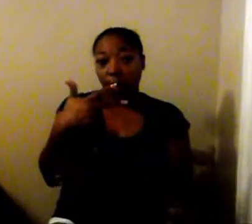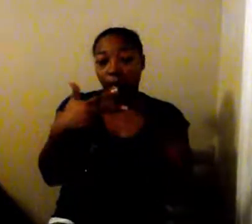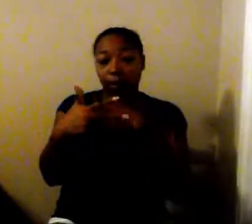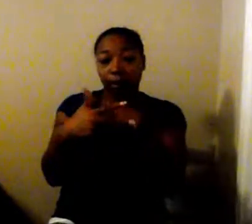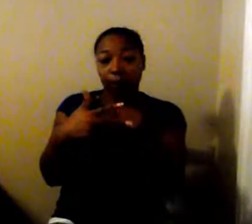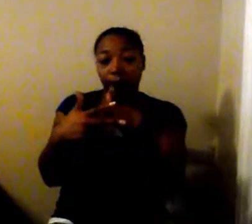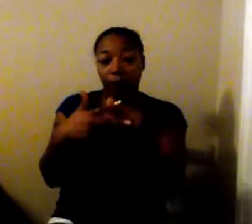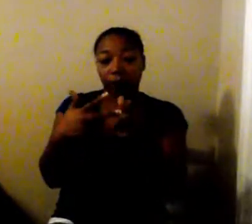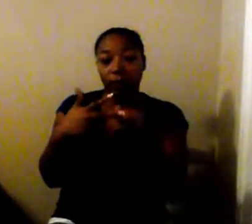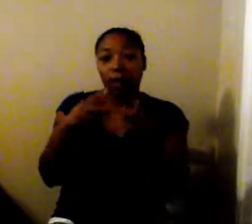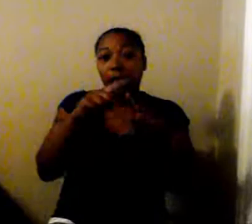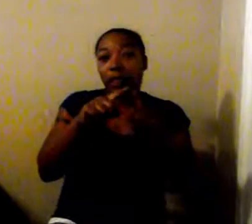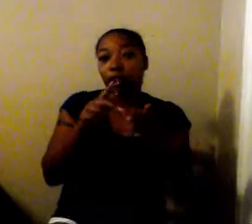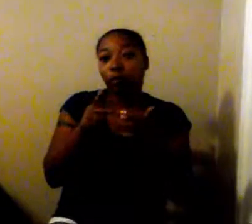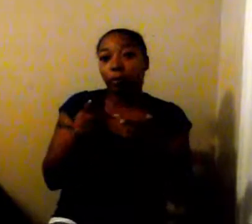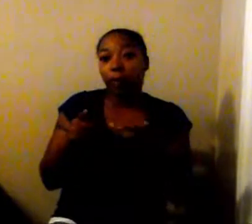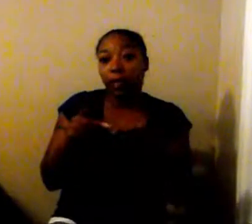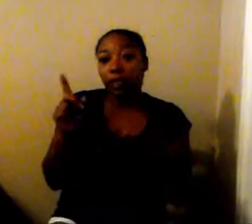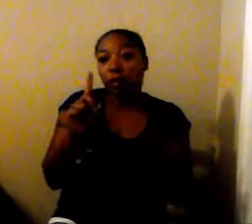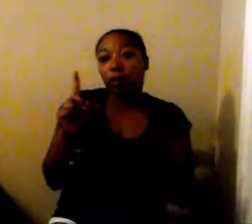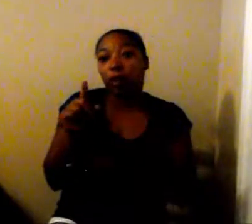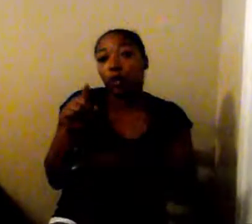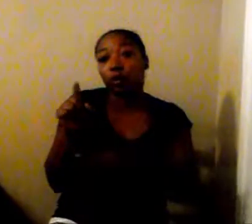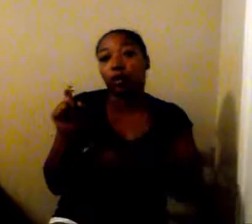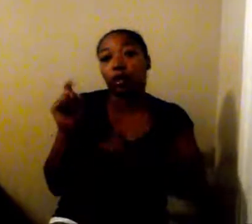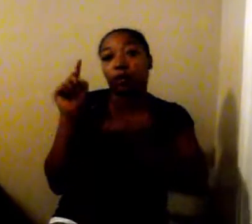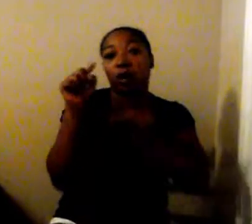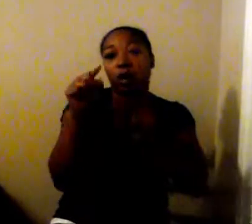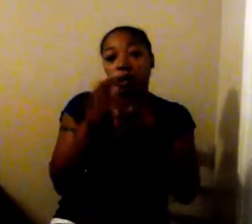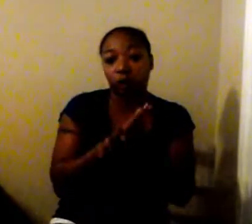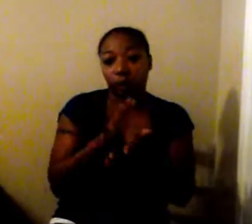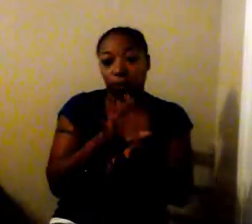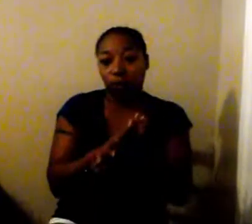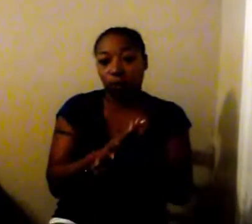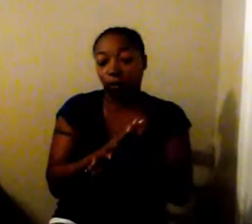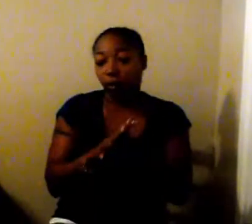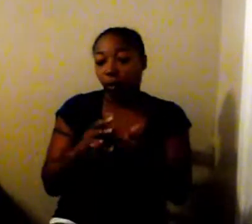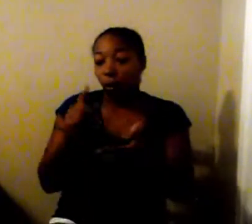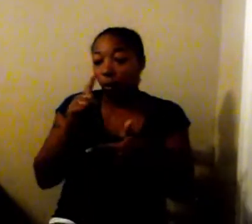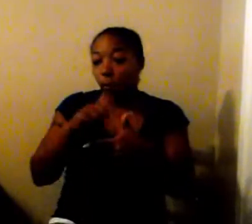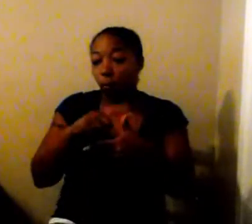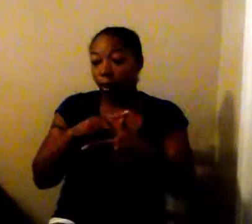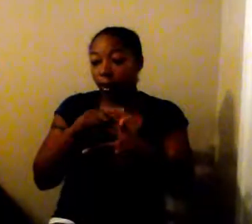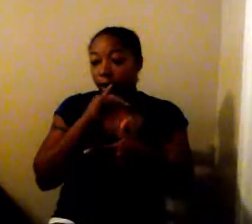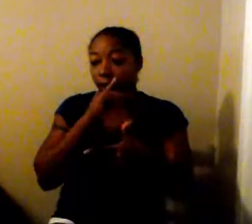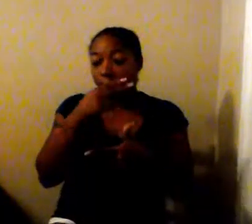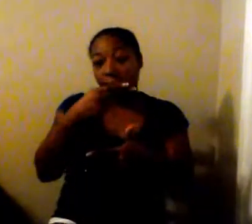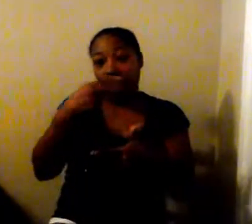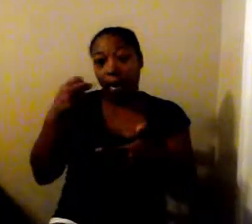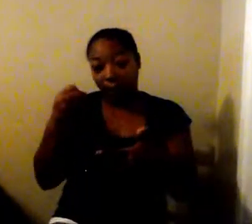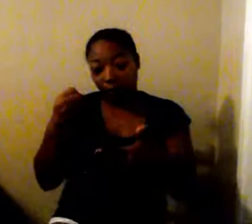3 different places where you could have gone to school. 1 is high